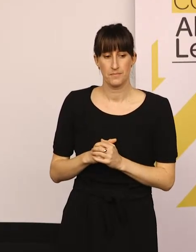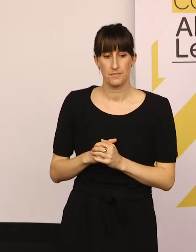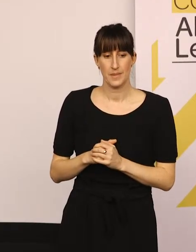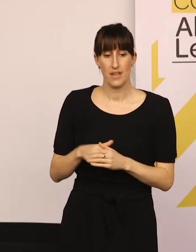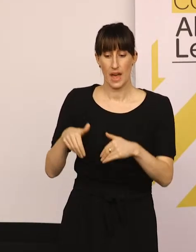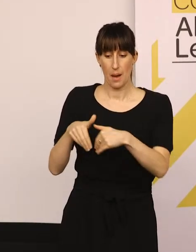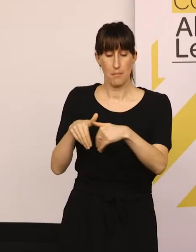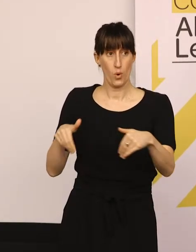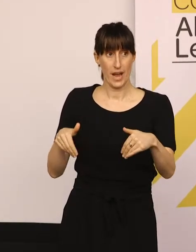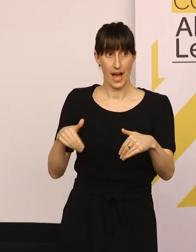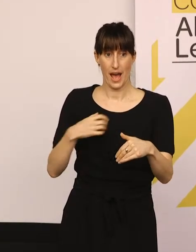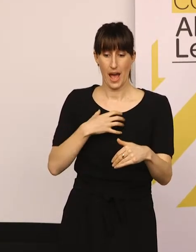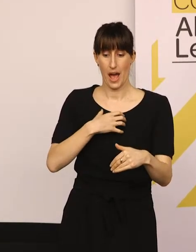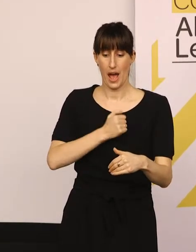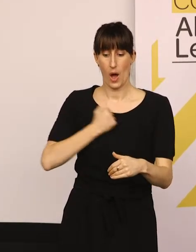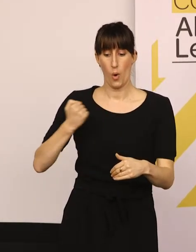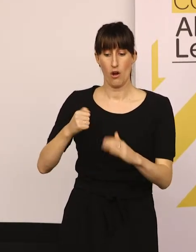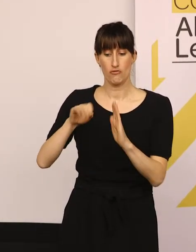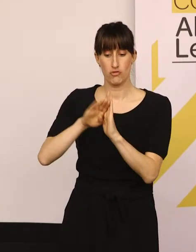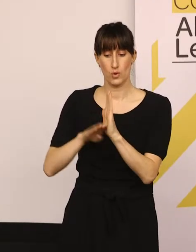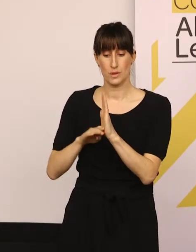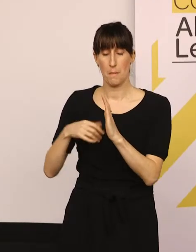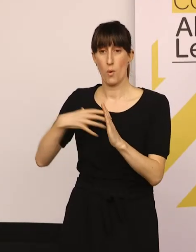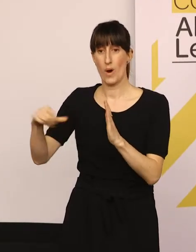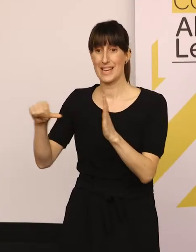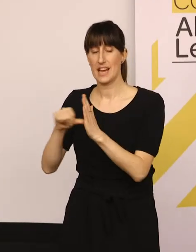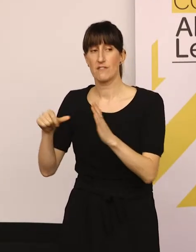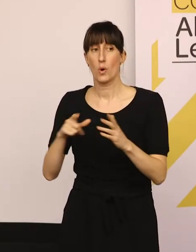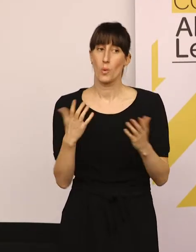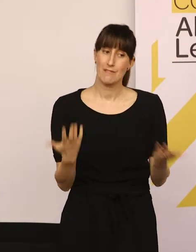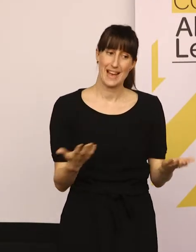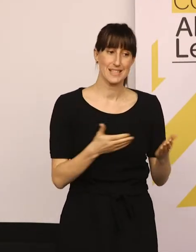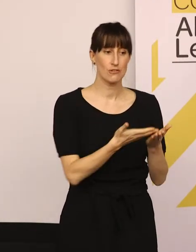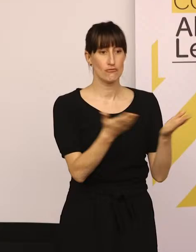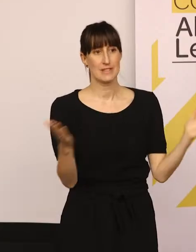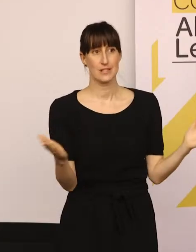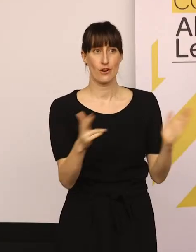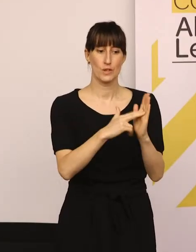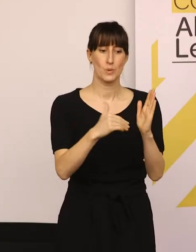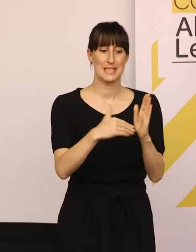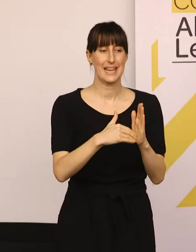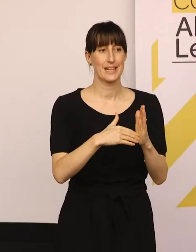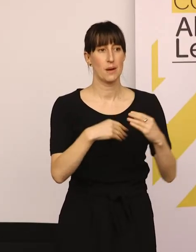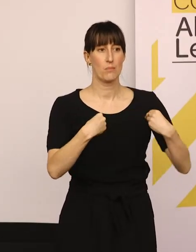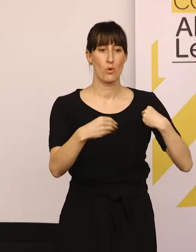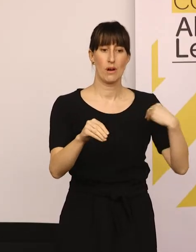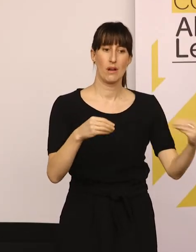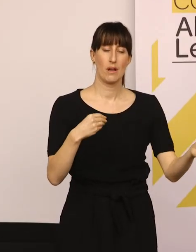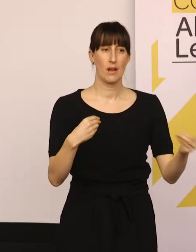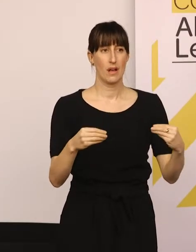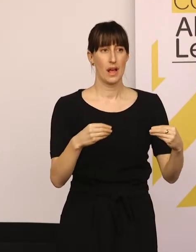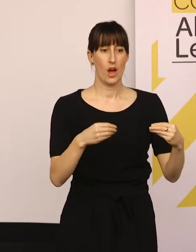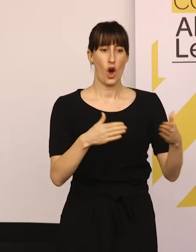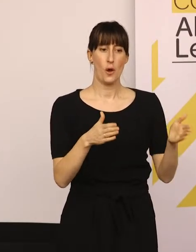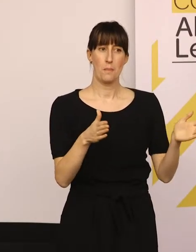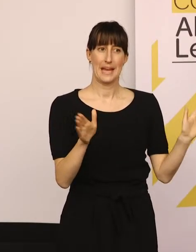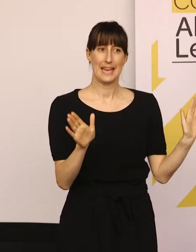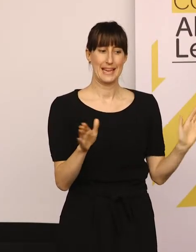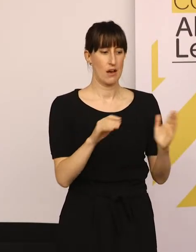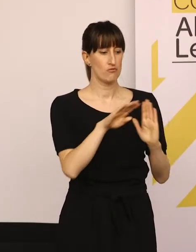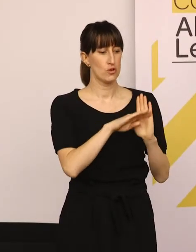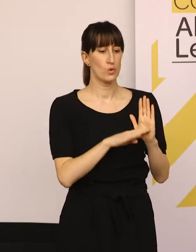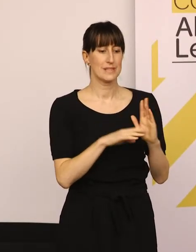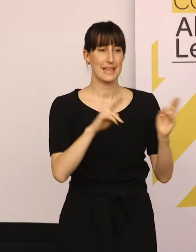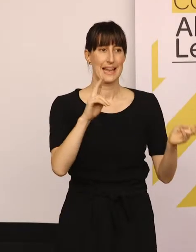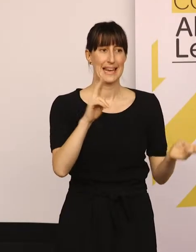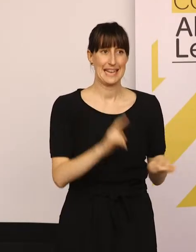at the border as we loosen up domestically. We need to keep COVID-19 out to keep our domestic